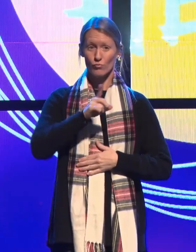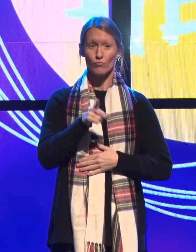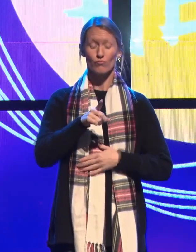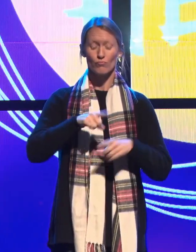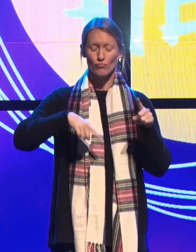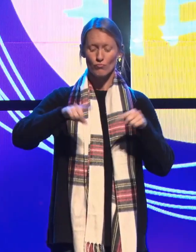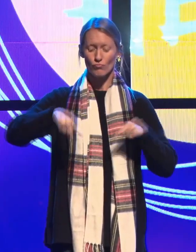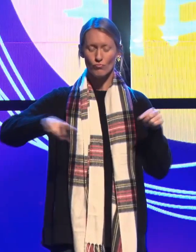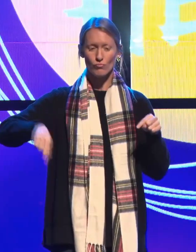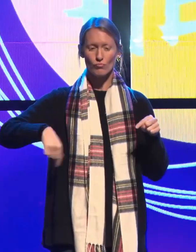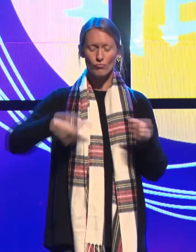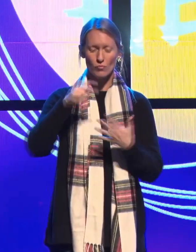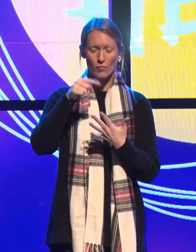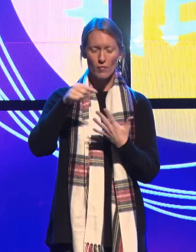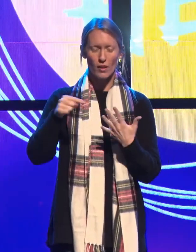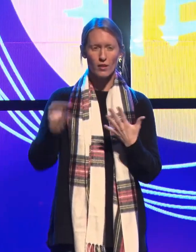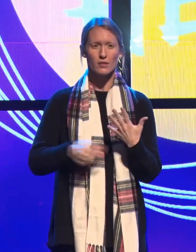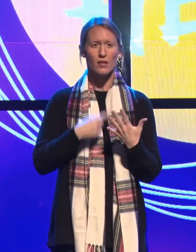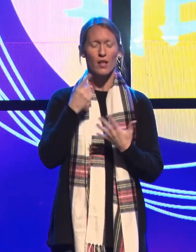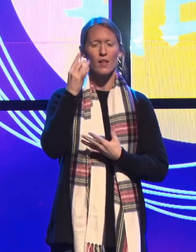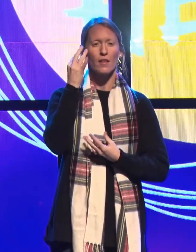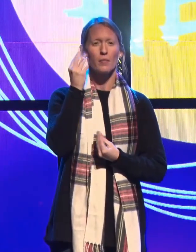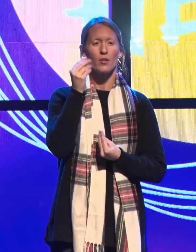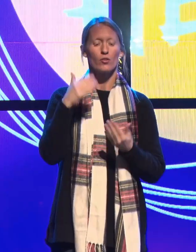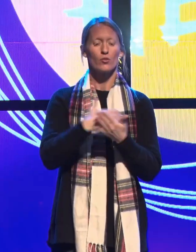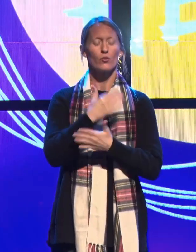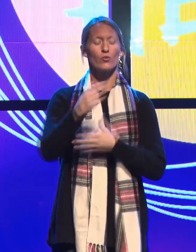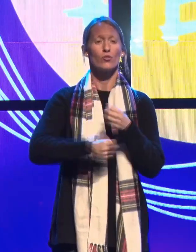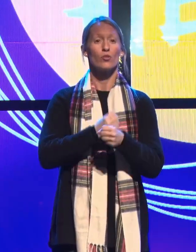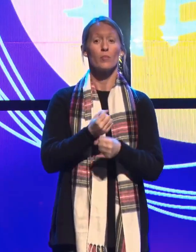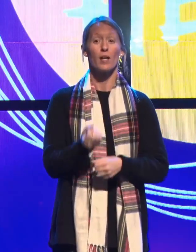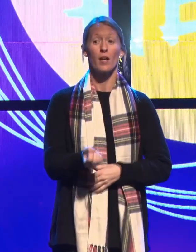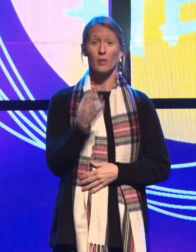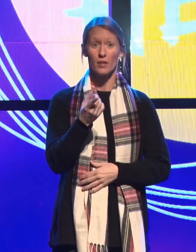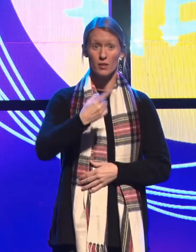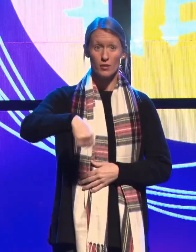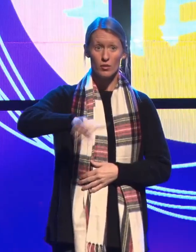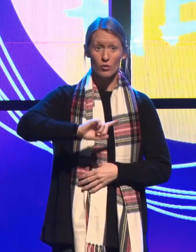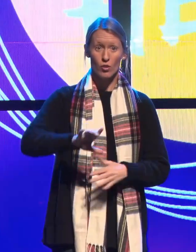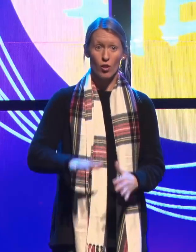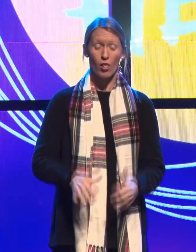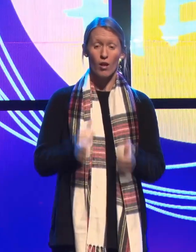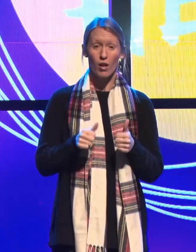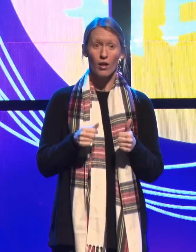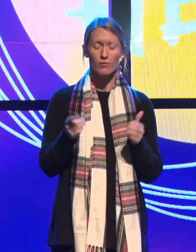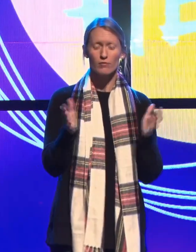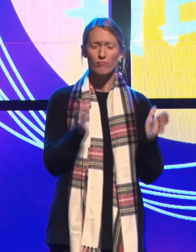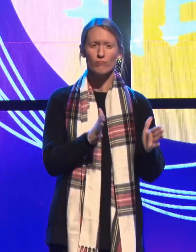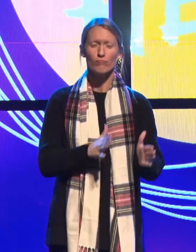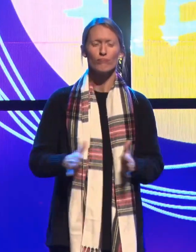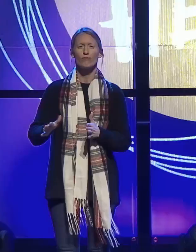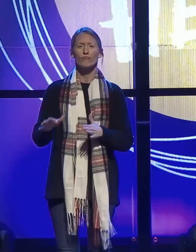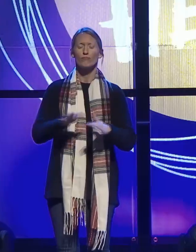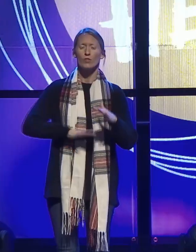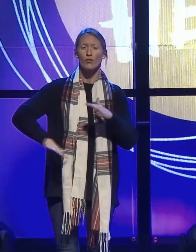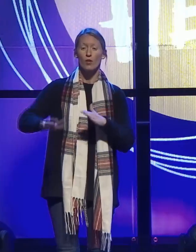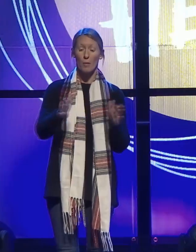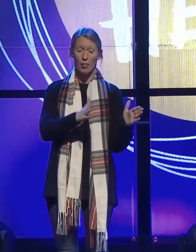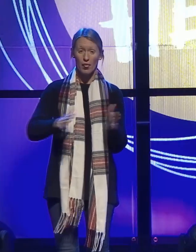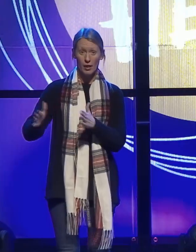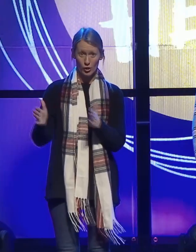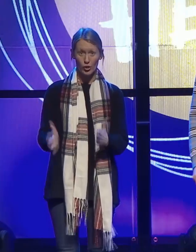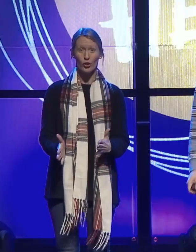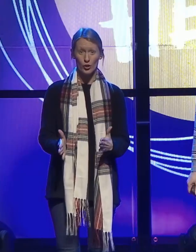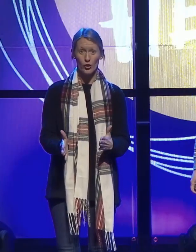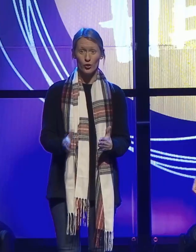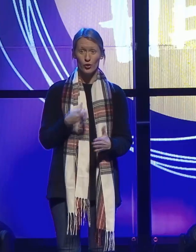variety of ways of thinking about the new year. How many of you just in your life in general are planners? You're a planner. You like planning.